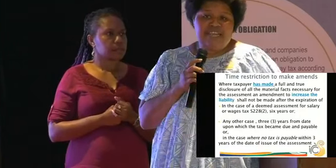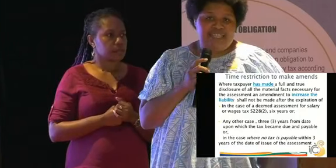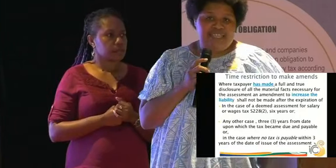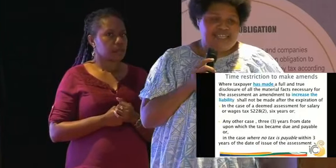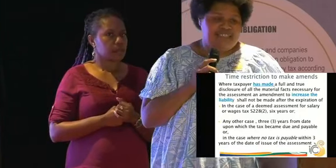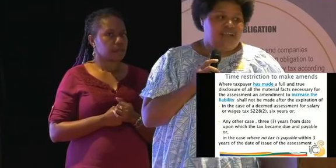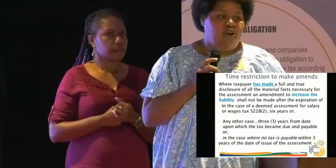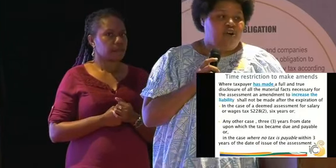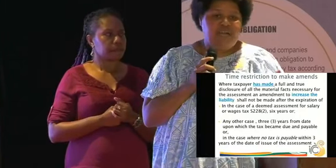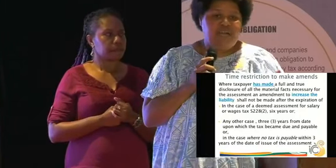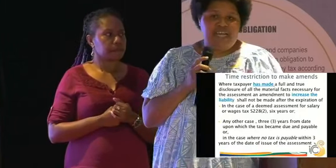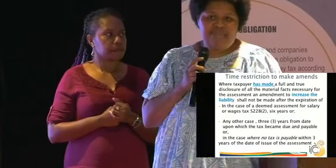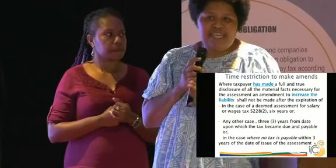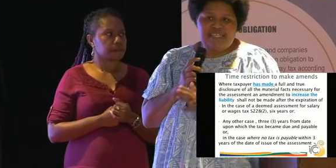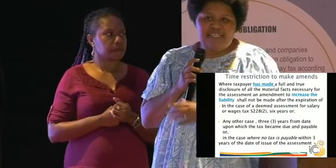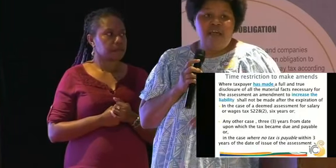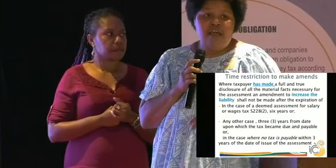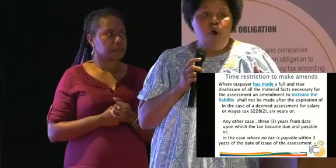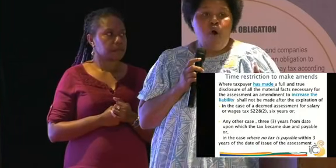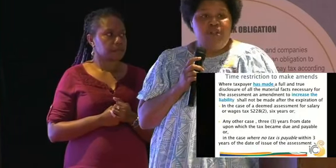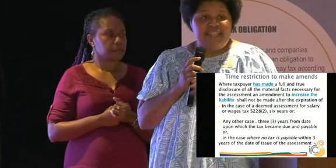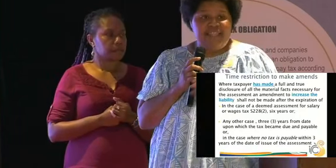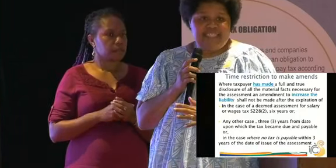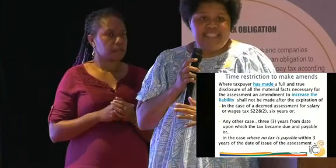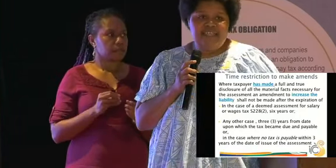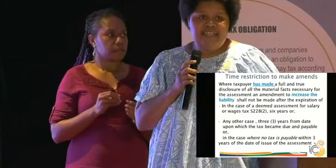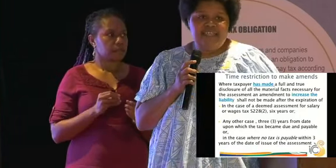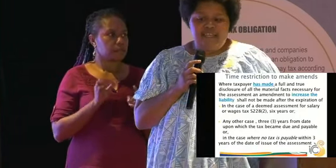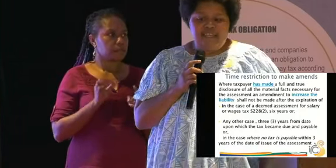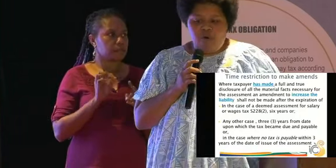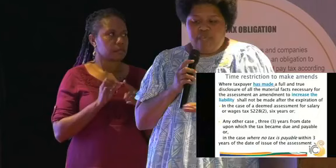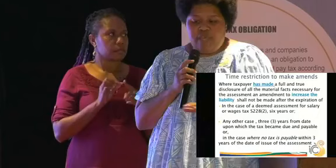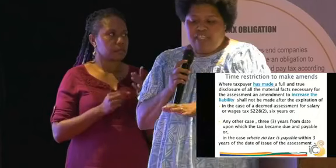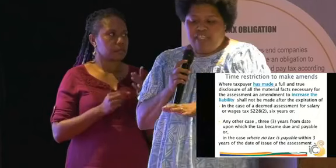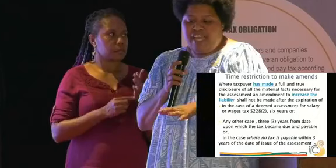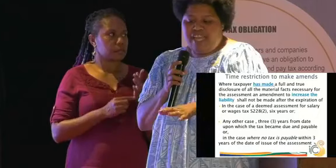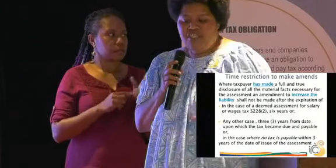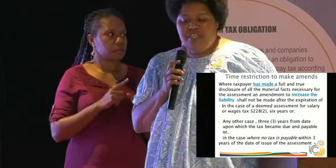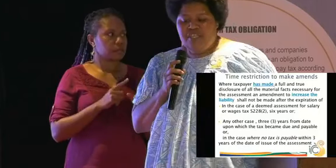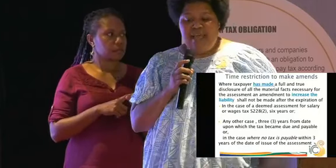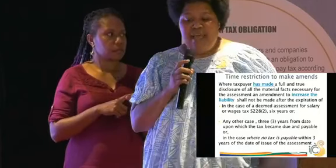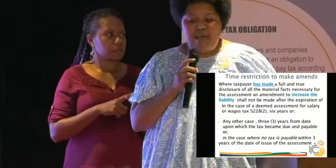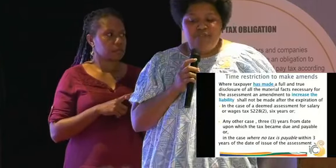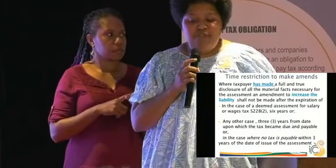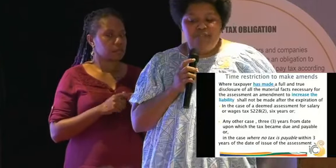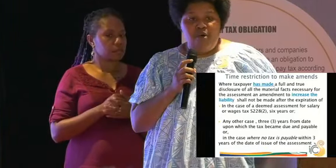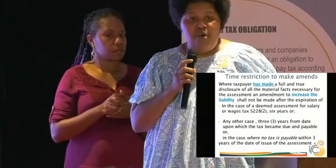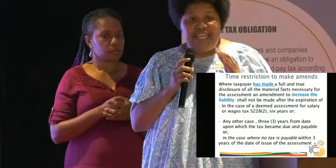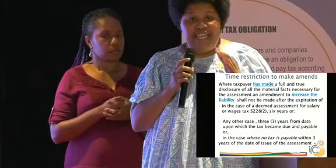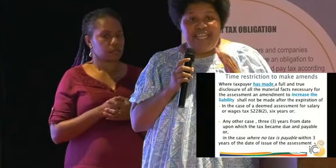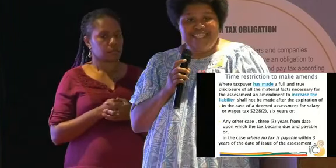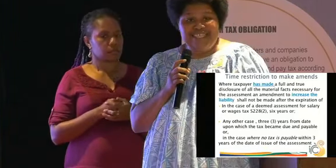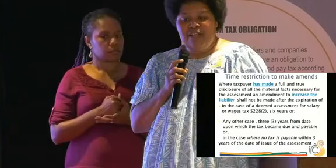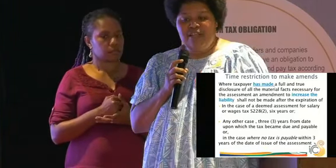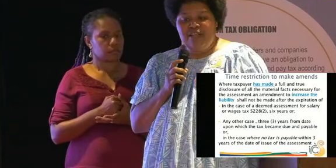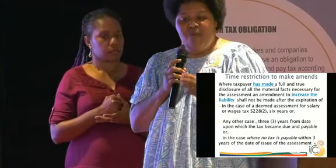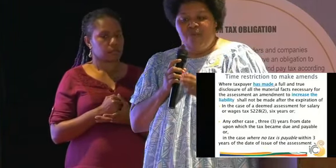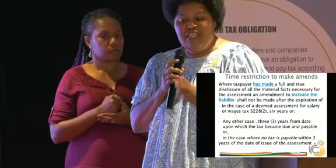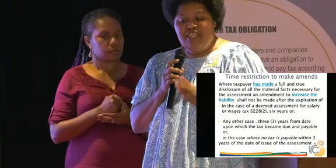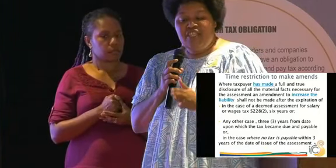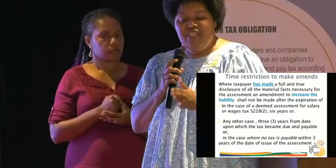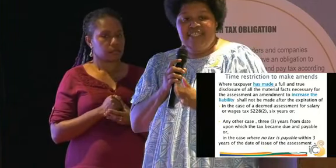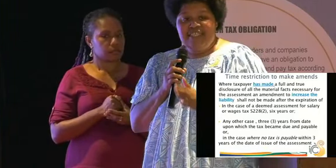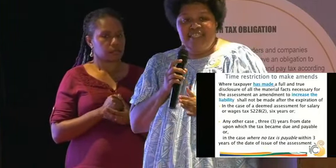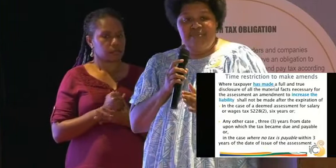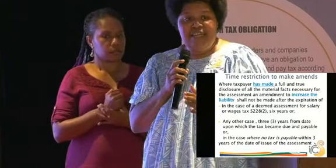tax, corporate income tax, all that, we can change the amount or the assessment. We